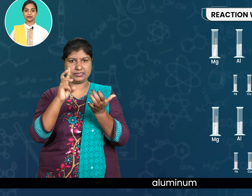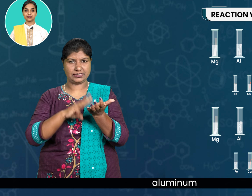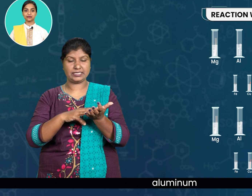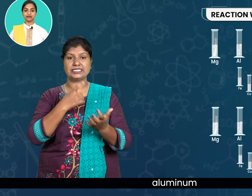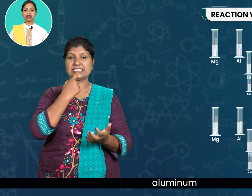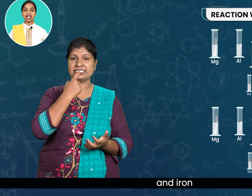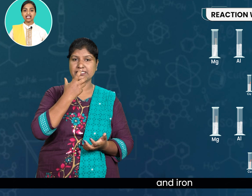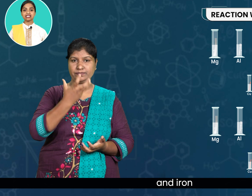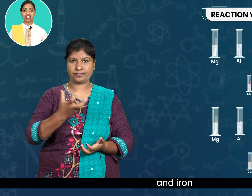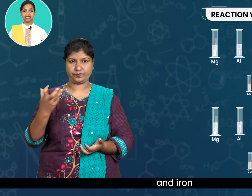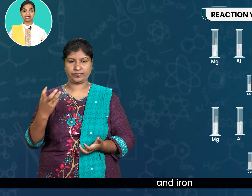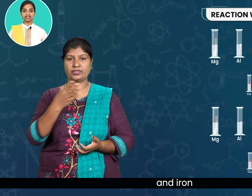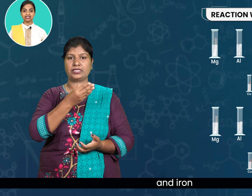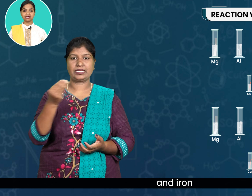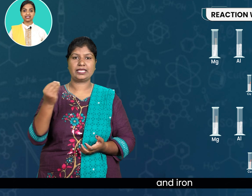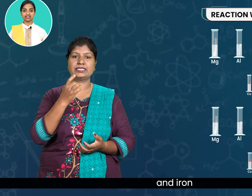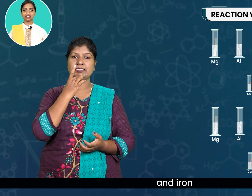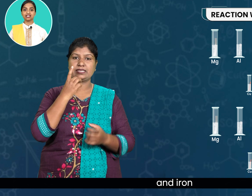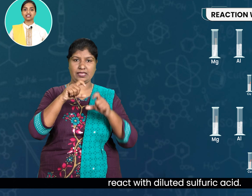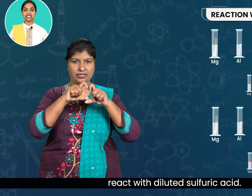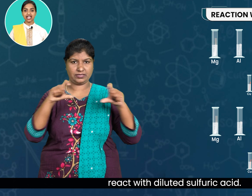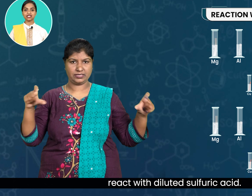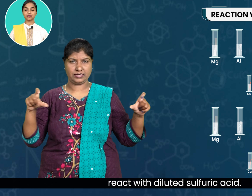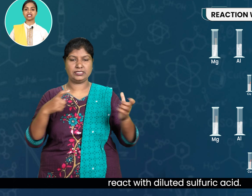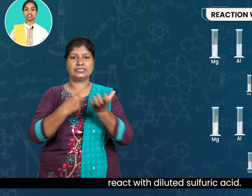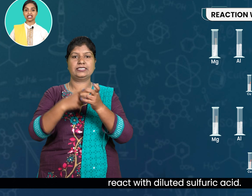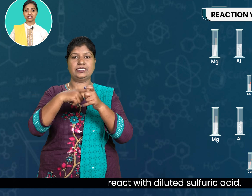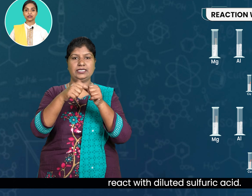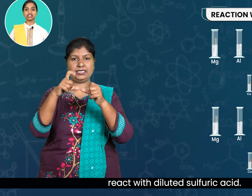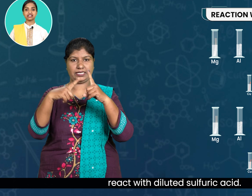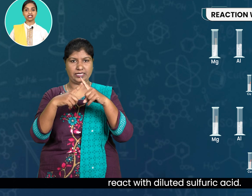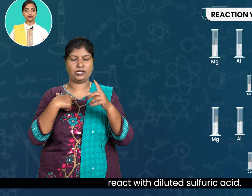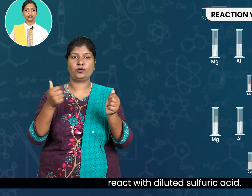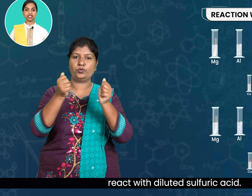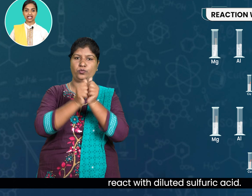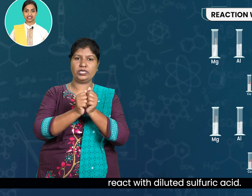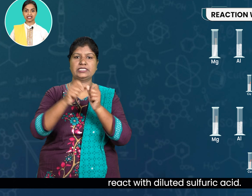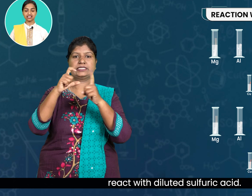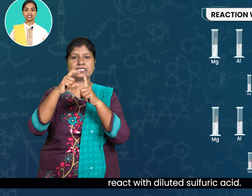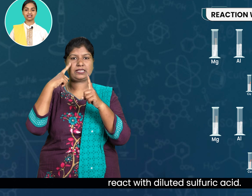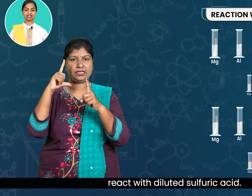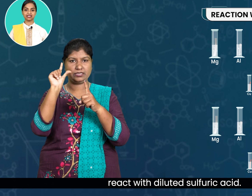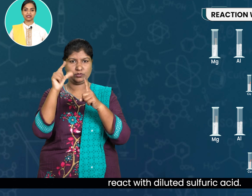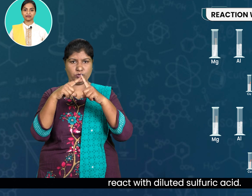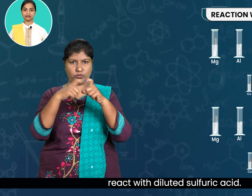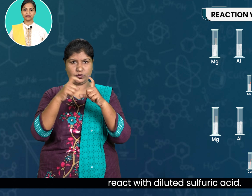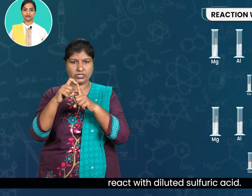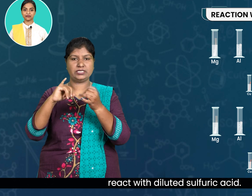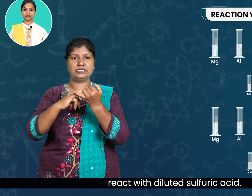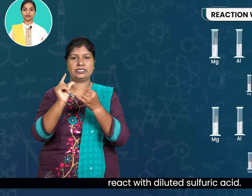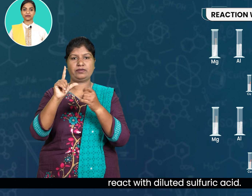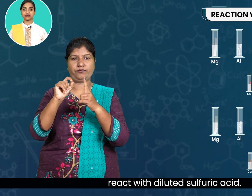aluminium and iron react with diluted sulfuric acid,